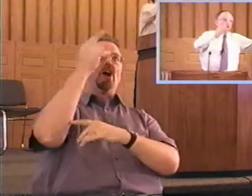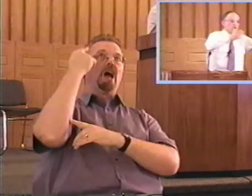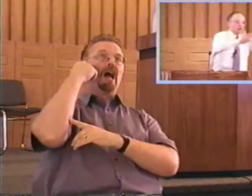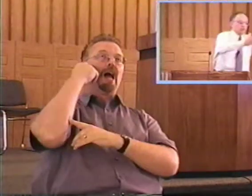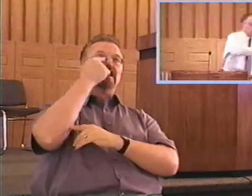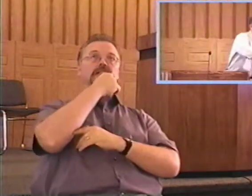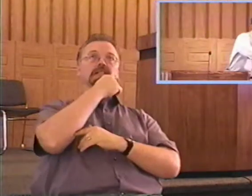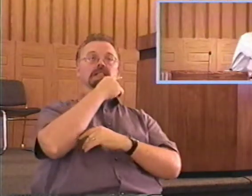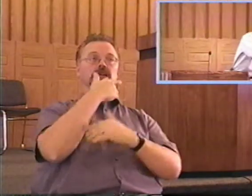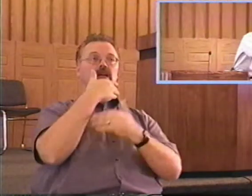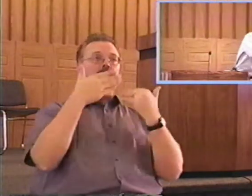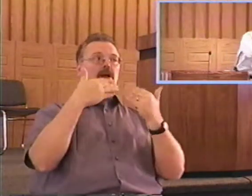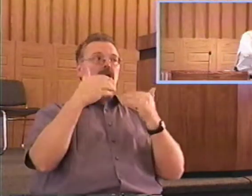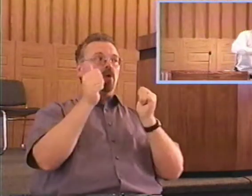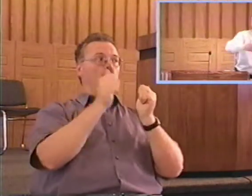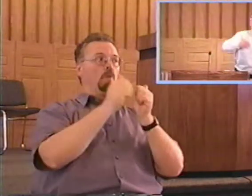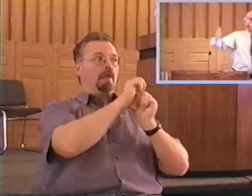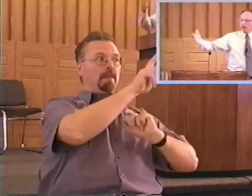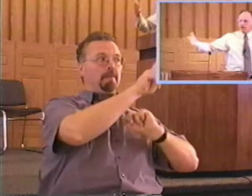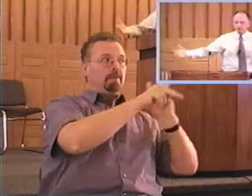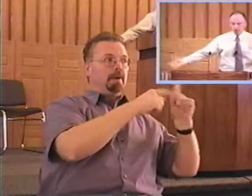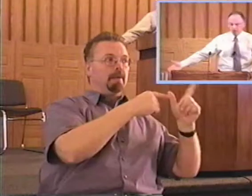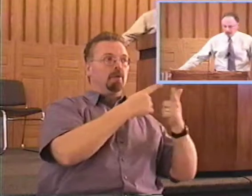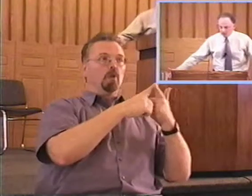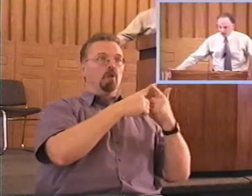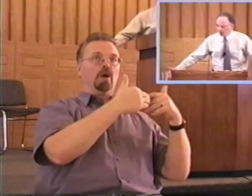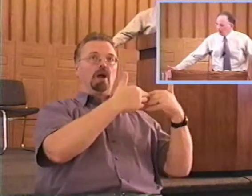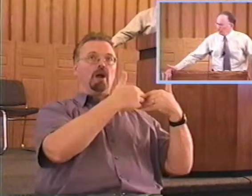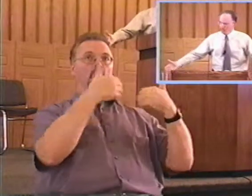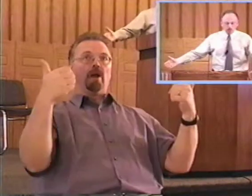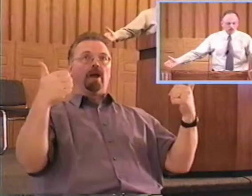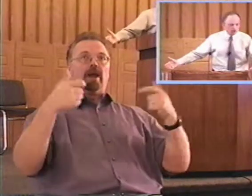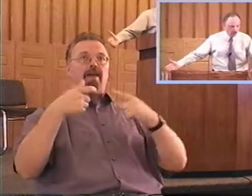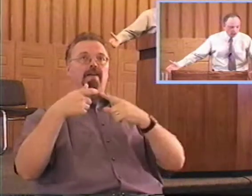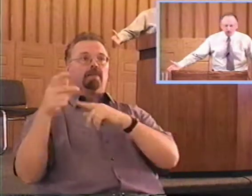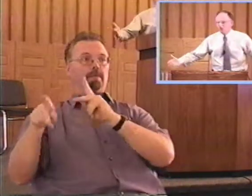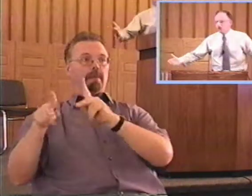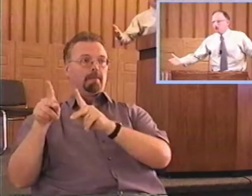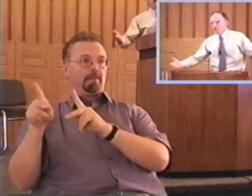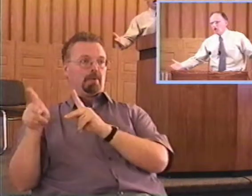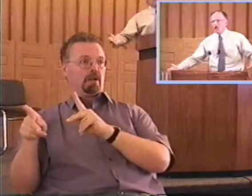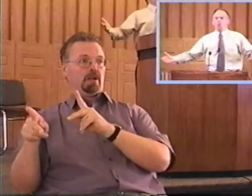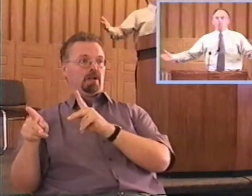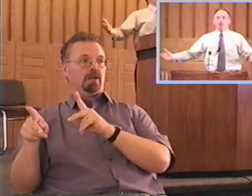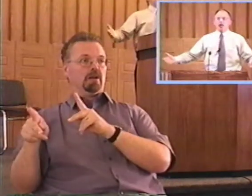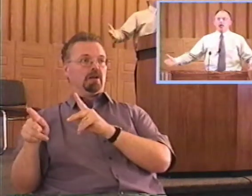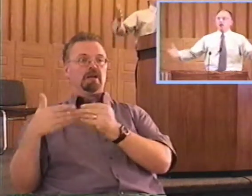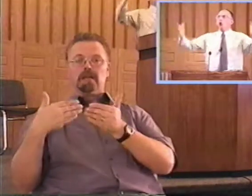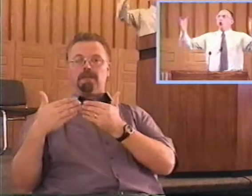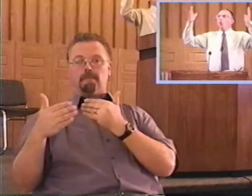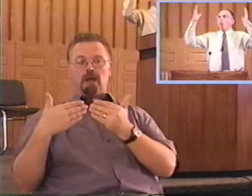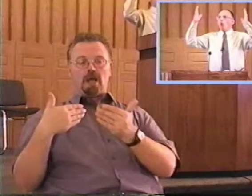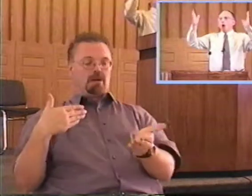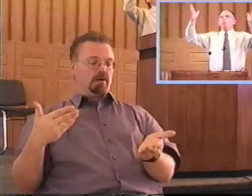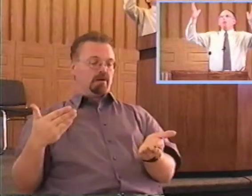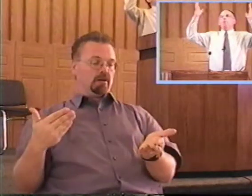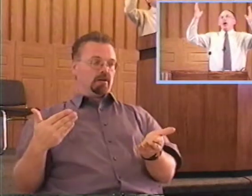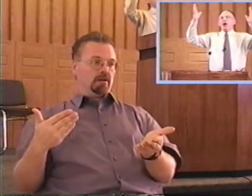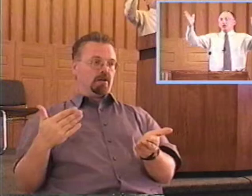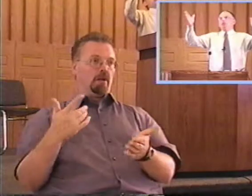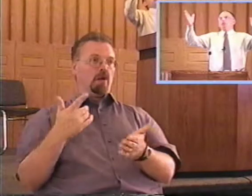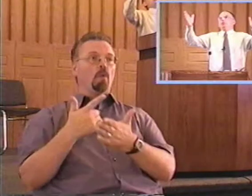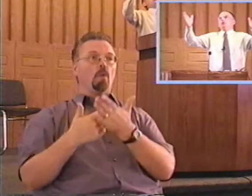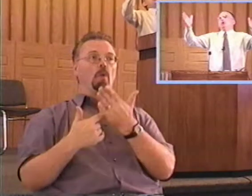whether they're with people or away from people, it does not matter.